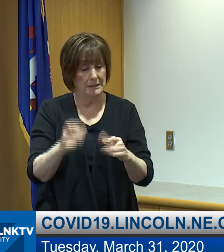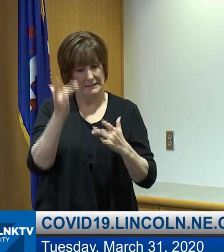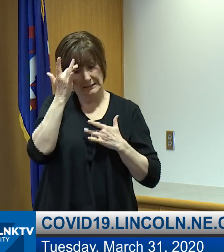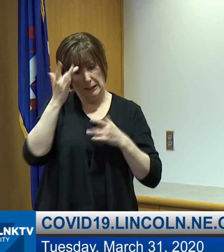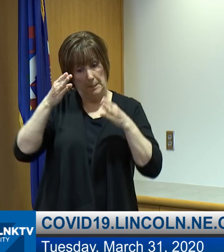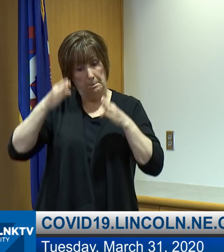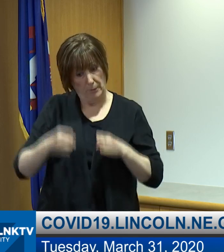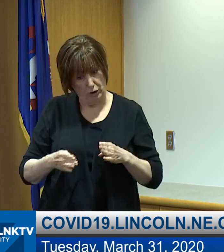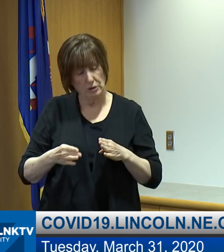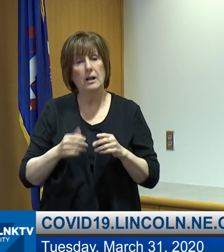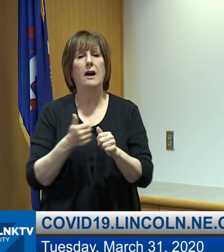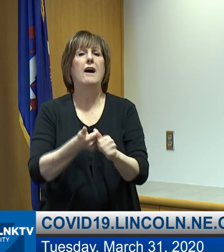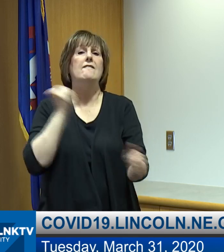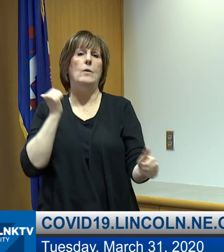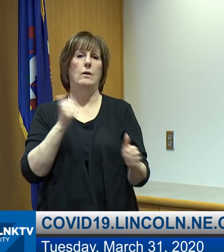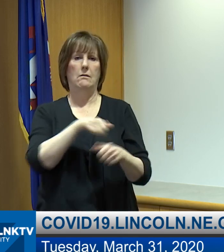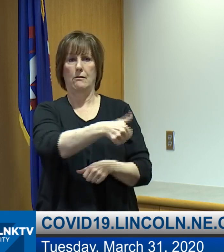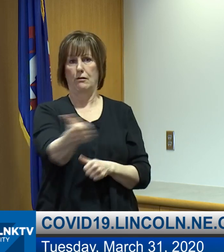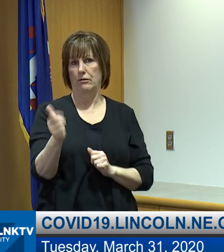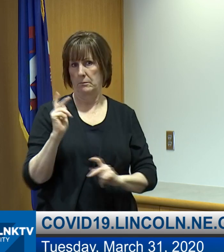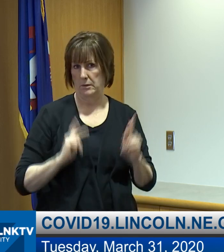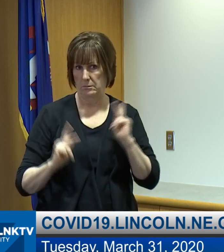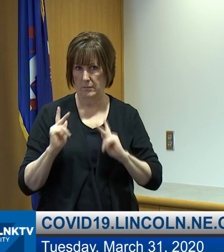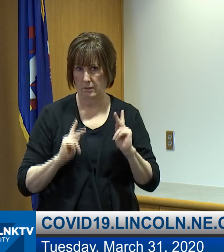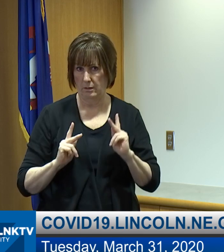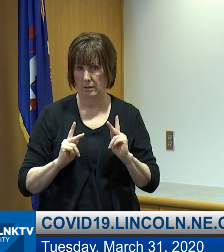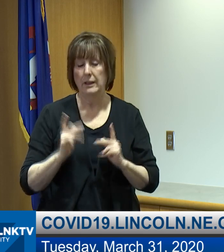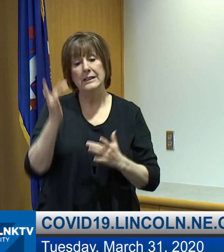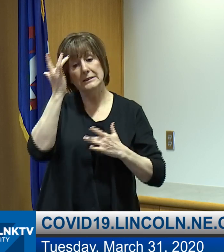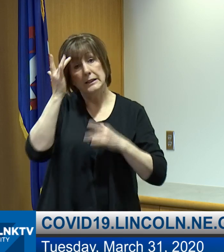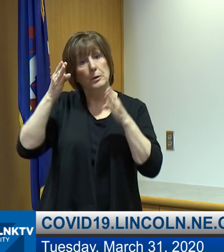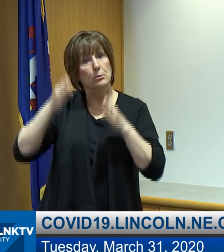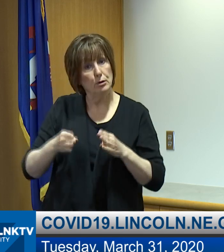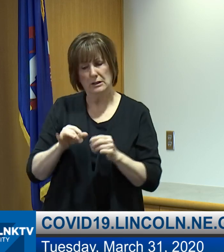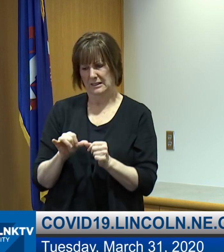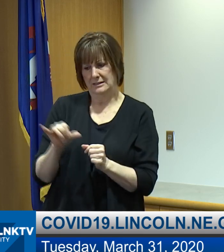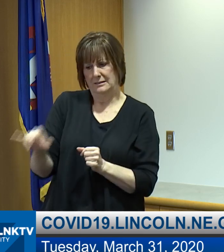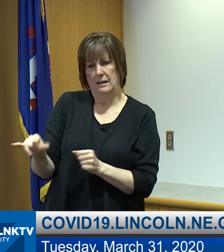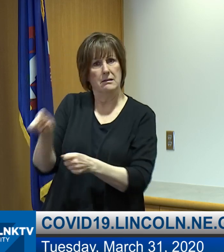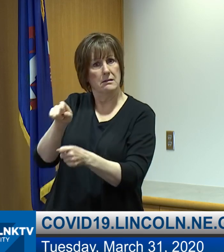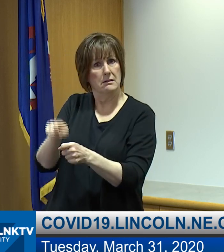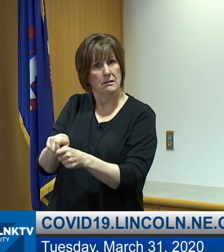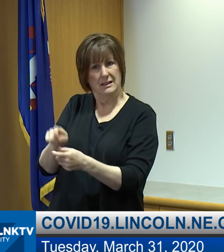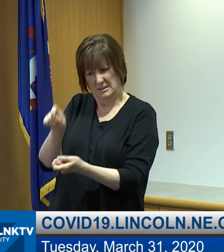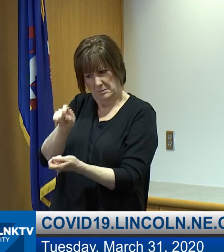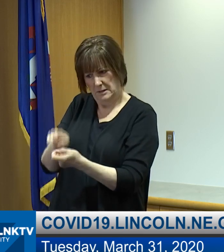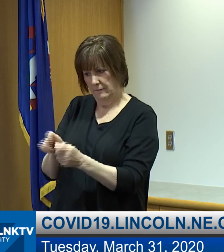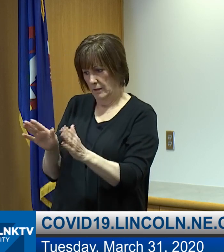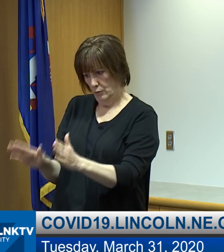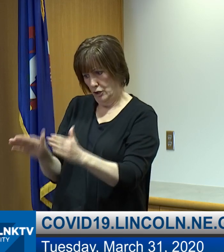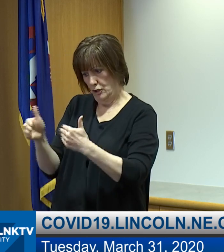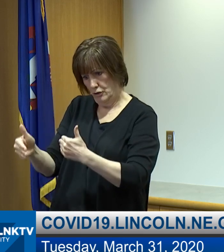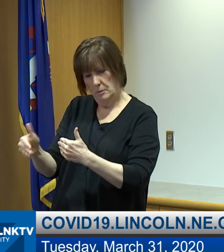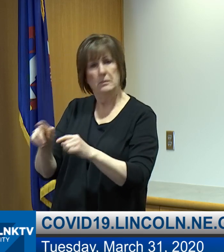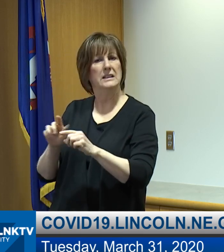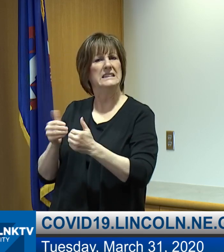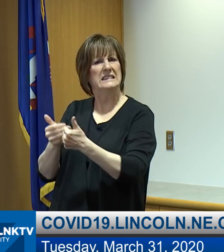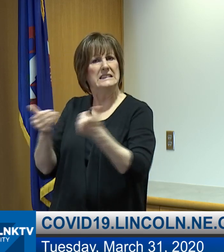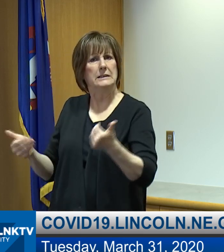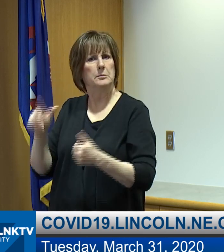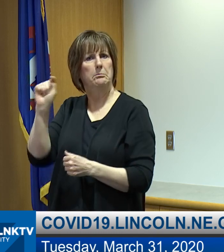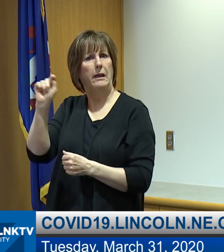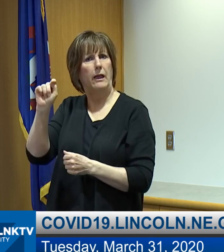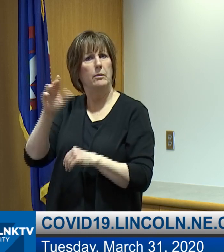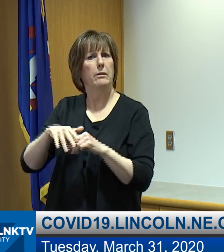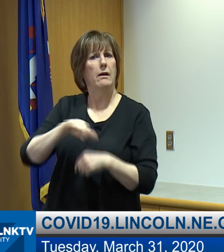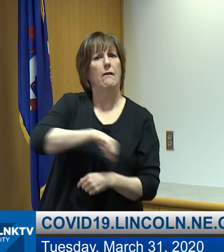person should stay away from others. This means that the sick person should stay in a specific separate room and use a separate bathroom if